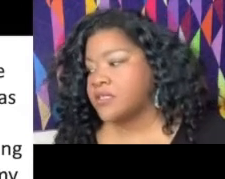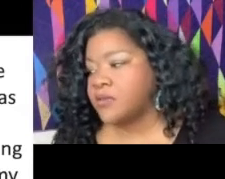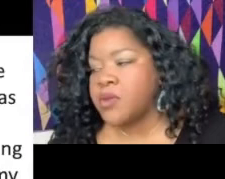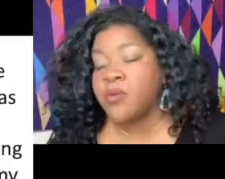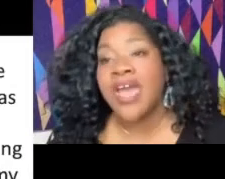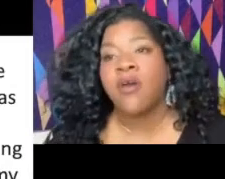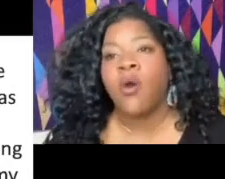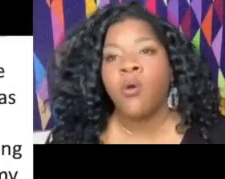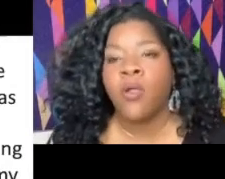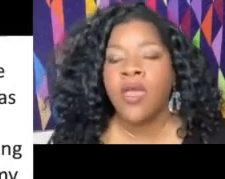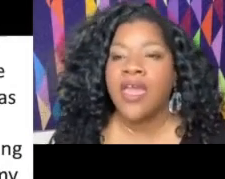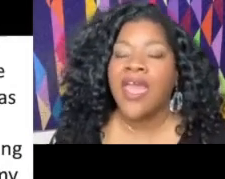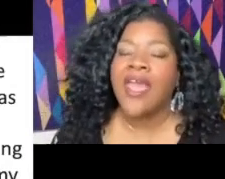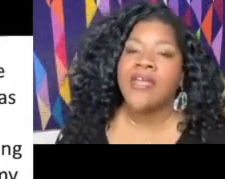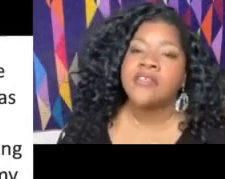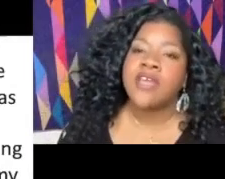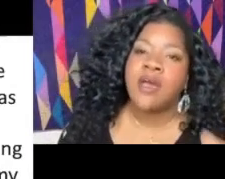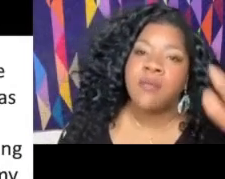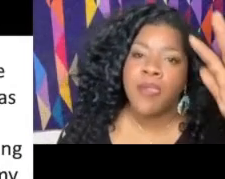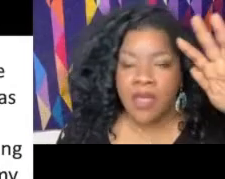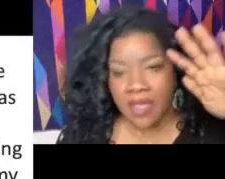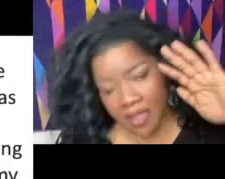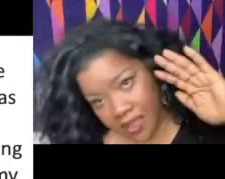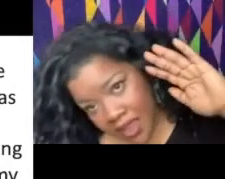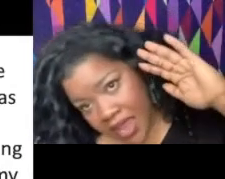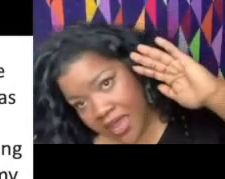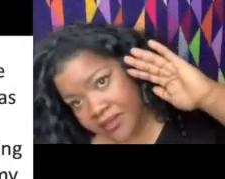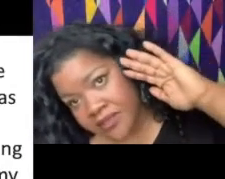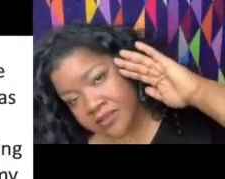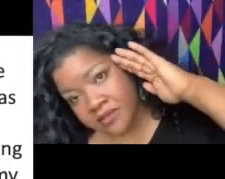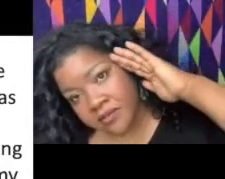United States, that we were not whole, and